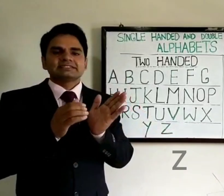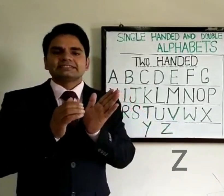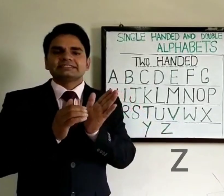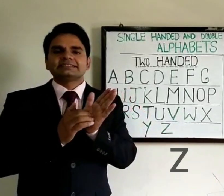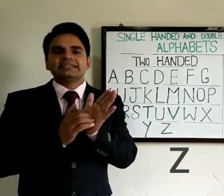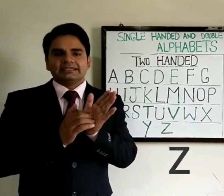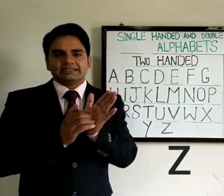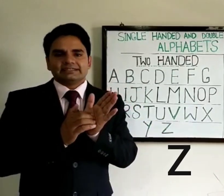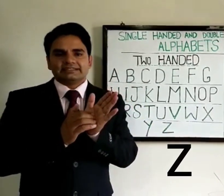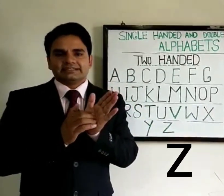Z,